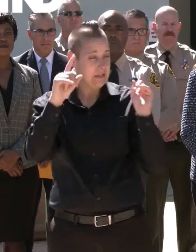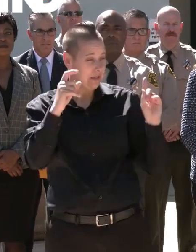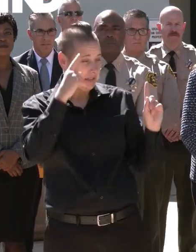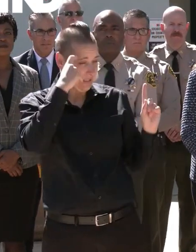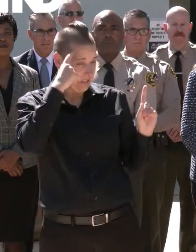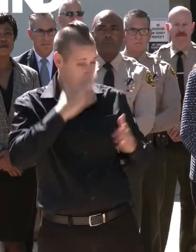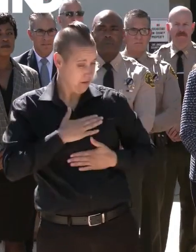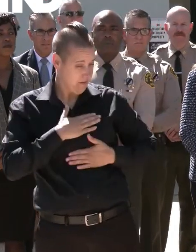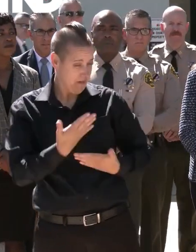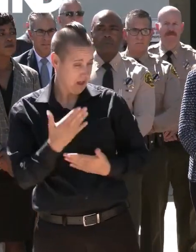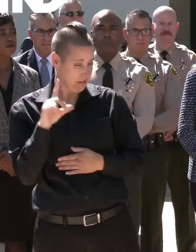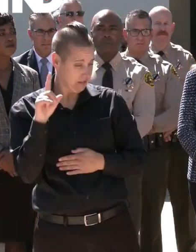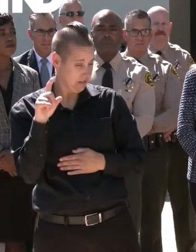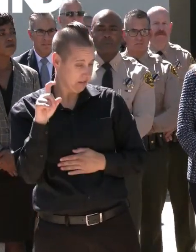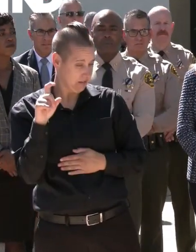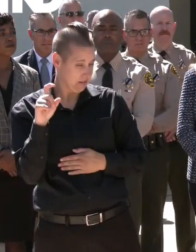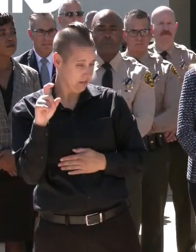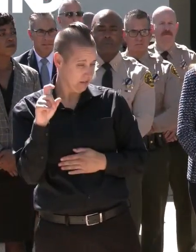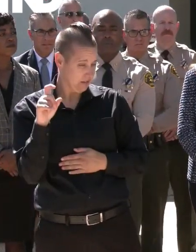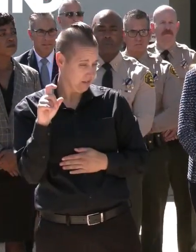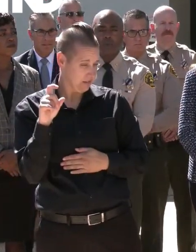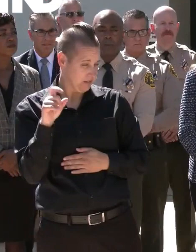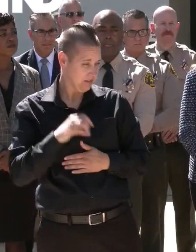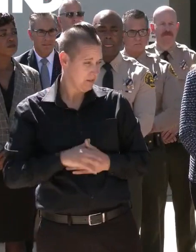suspect confess?